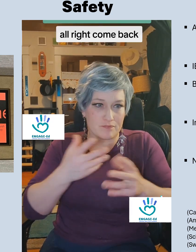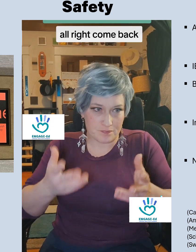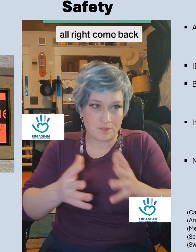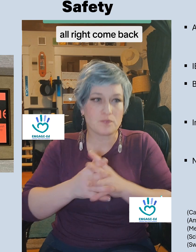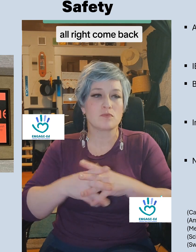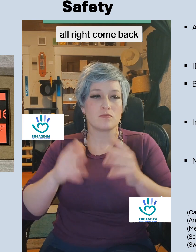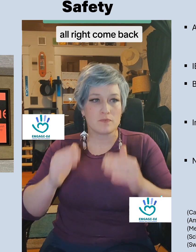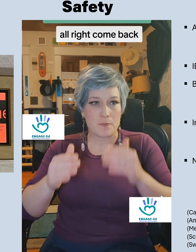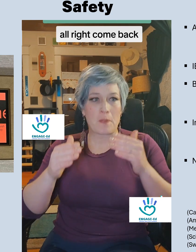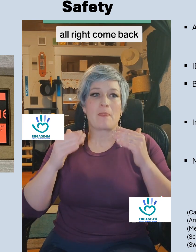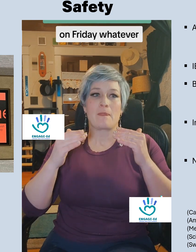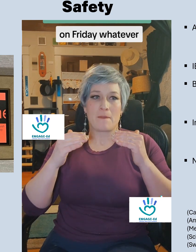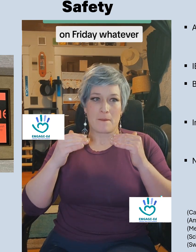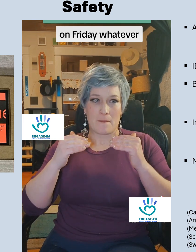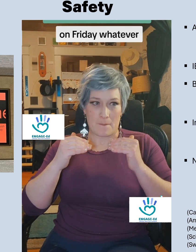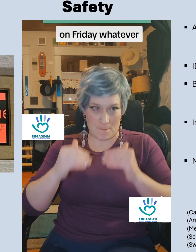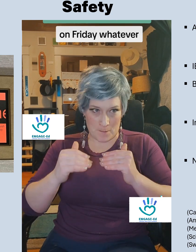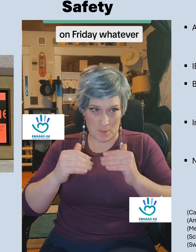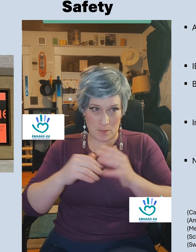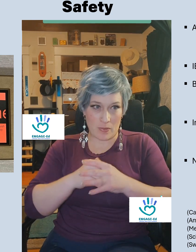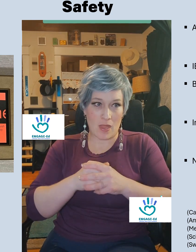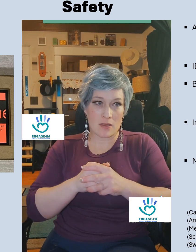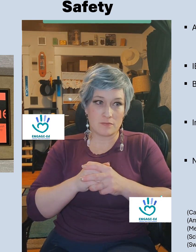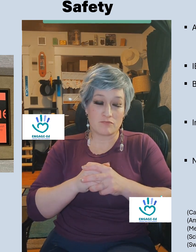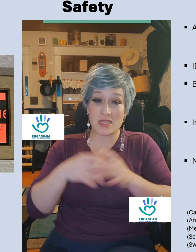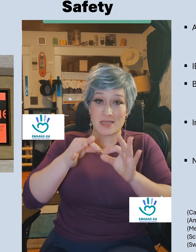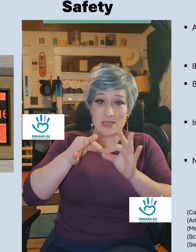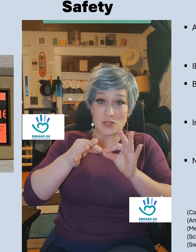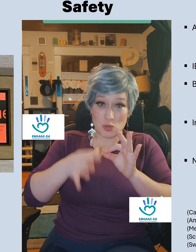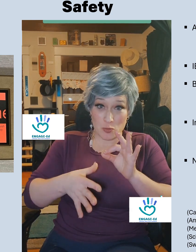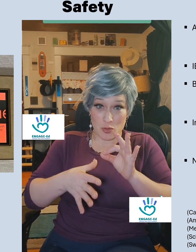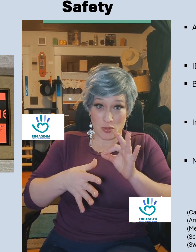right? Come back on Friday, whatever.